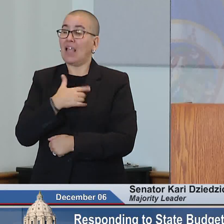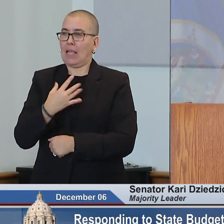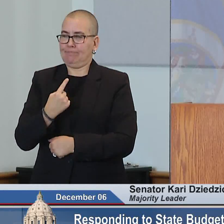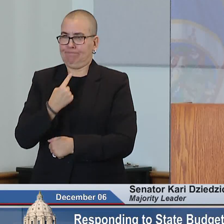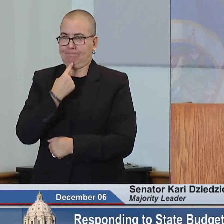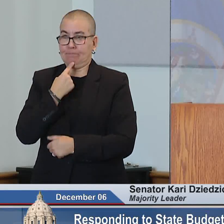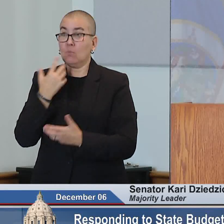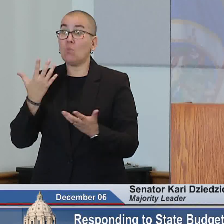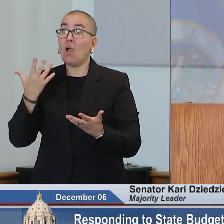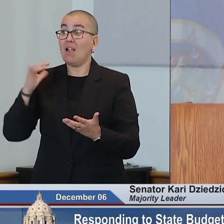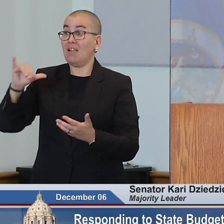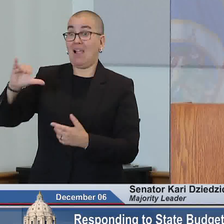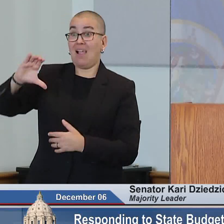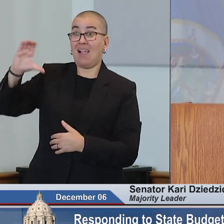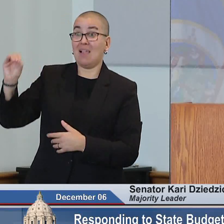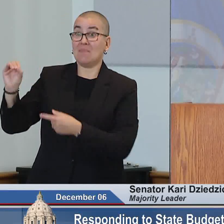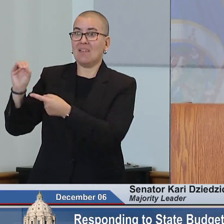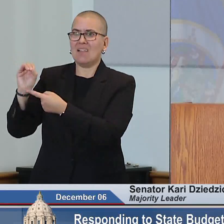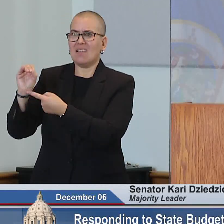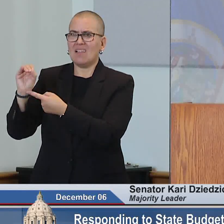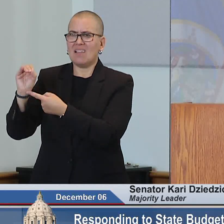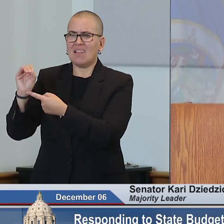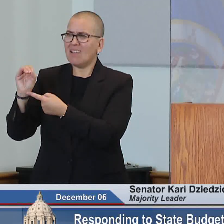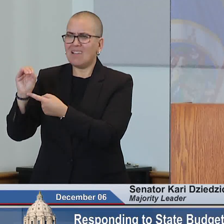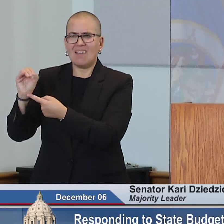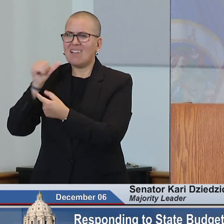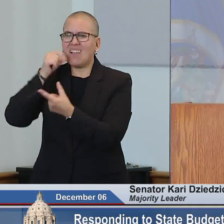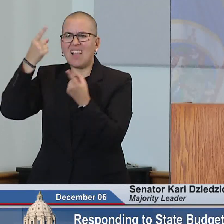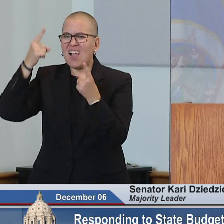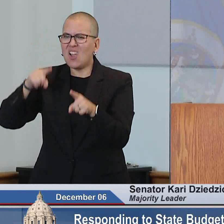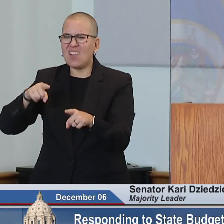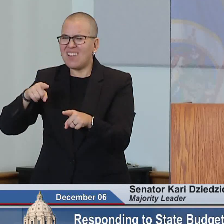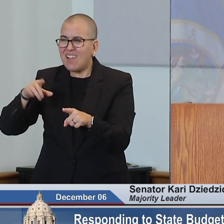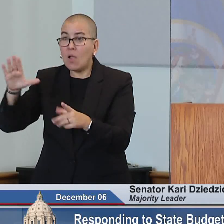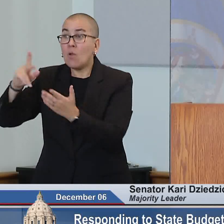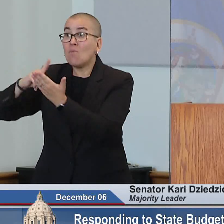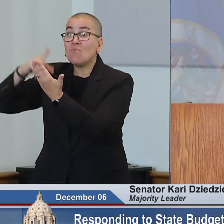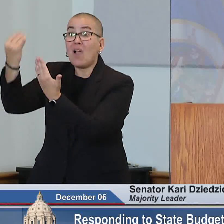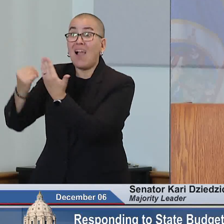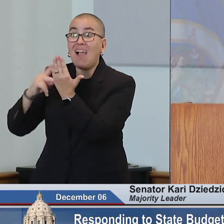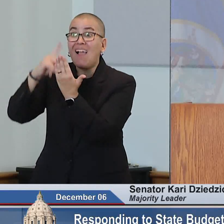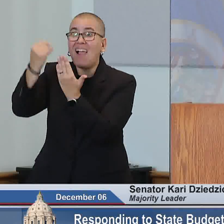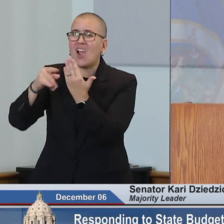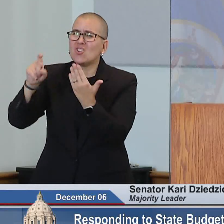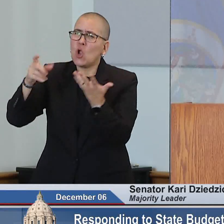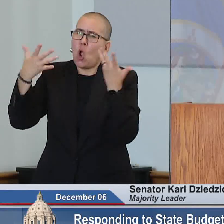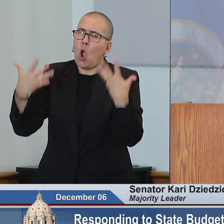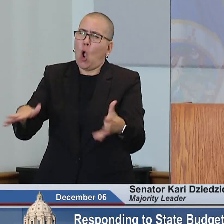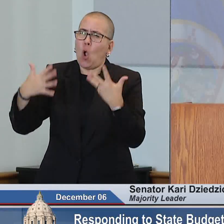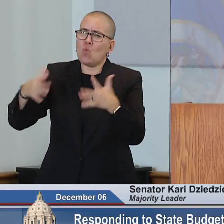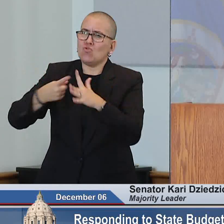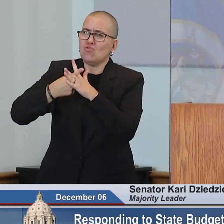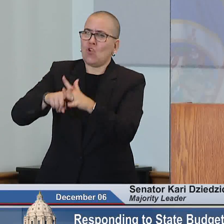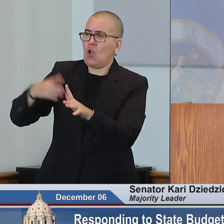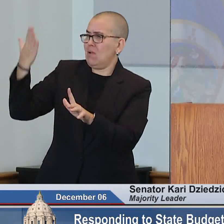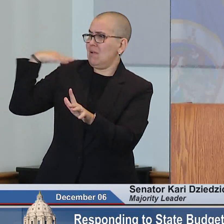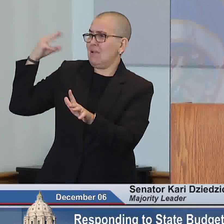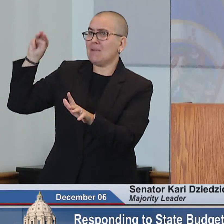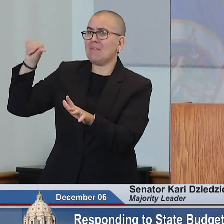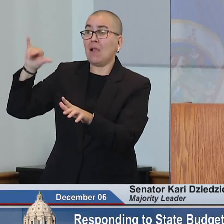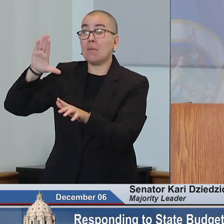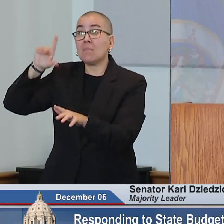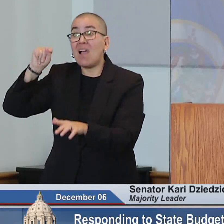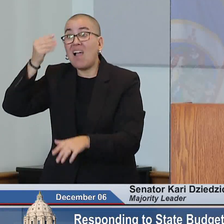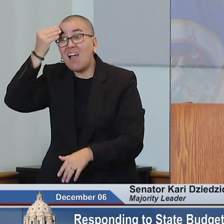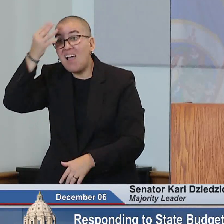didn't pass a bonding bill, because you look at it, all those projects that could have been moving forward since last May that are still sitting out there, and the costs are only going